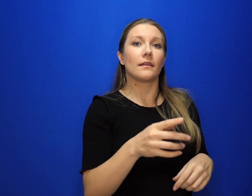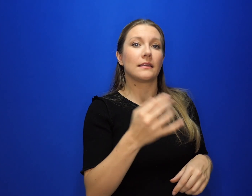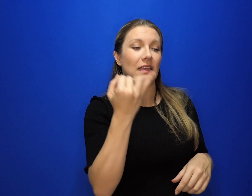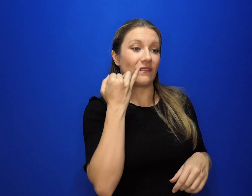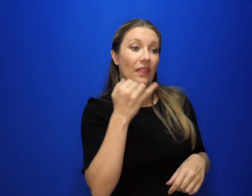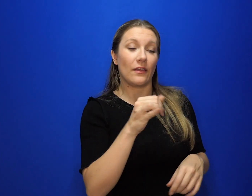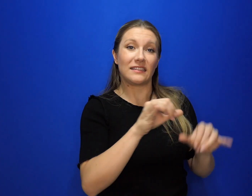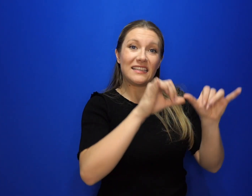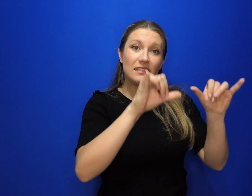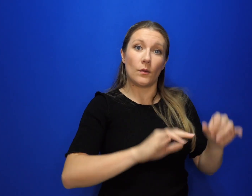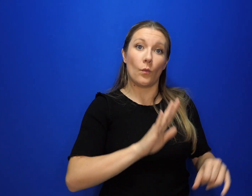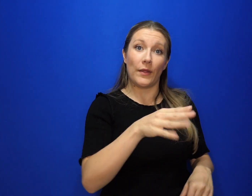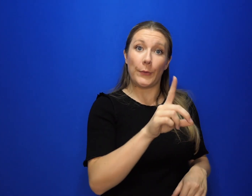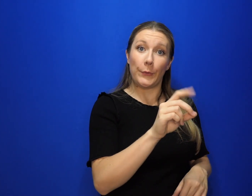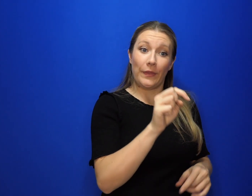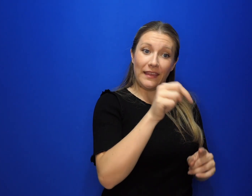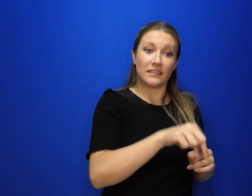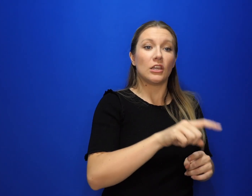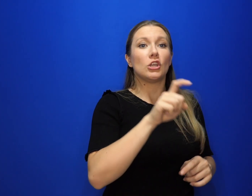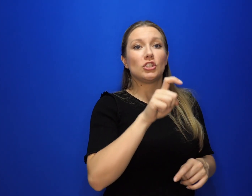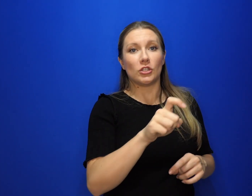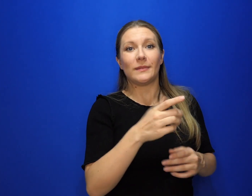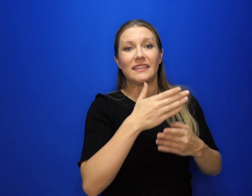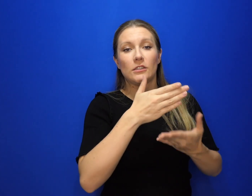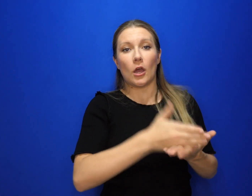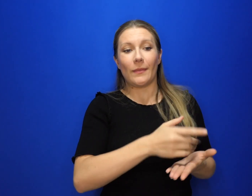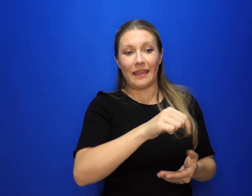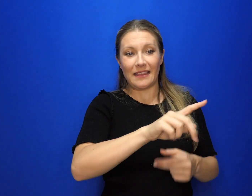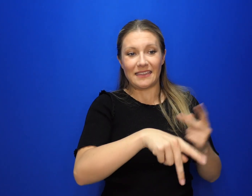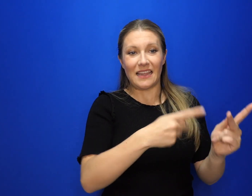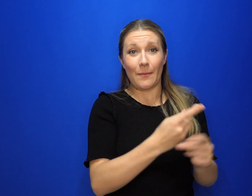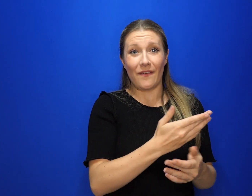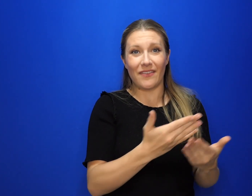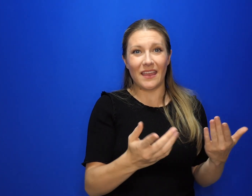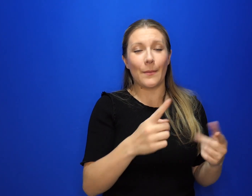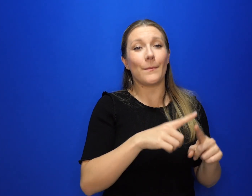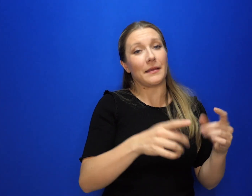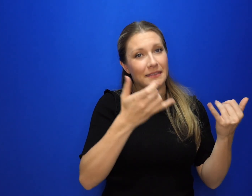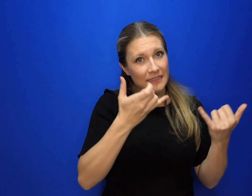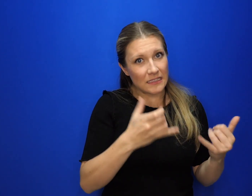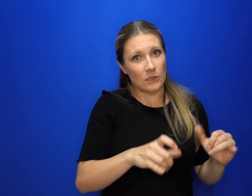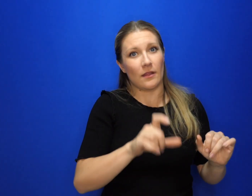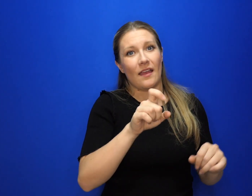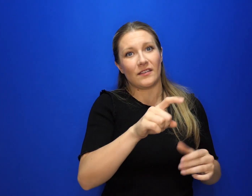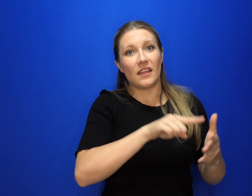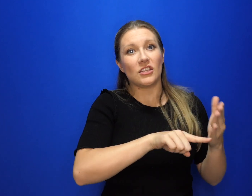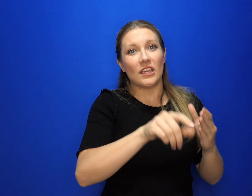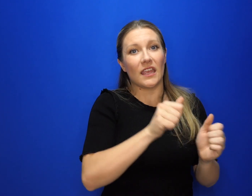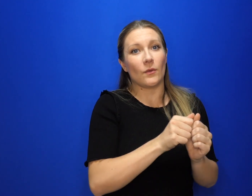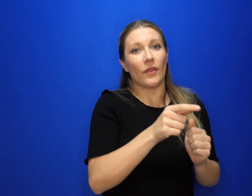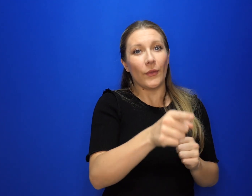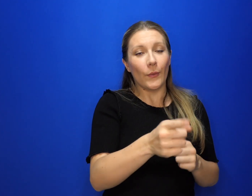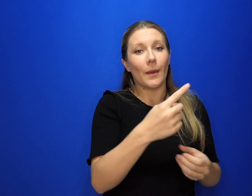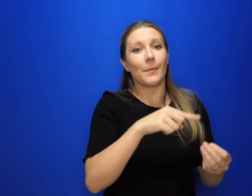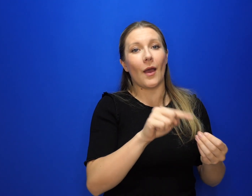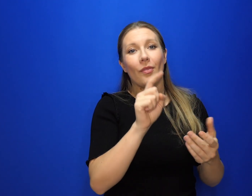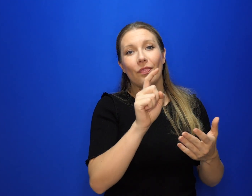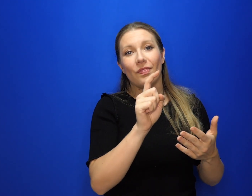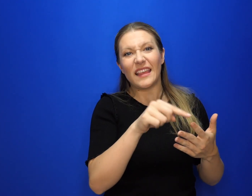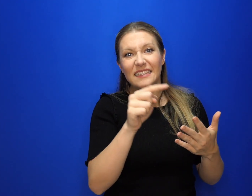going to do this. It should be catching these kinds of things. They still need to touch base, or they still need to check in with you about